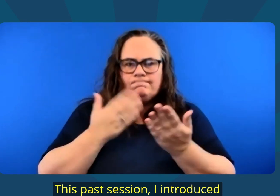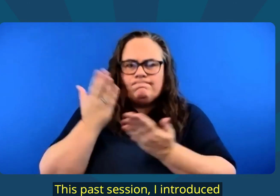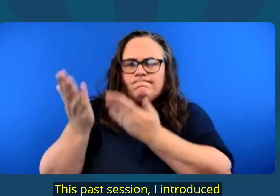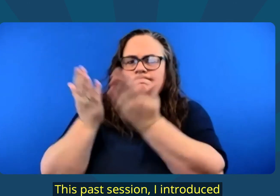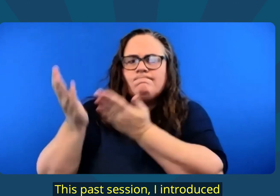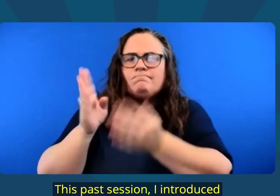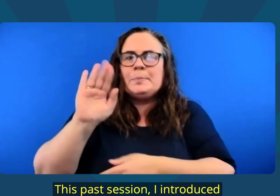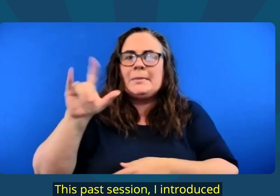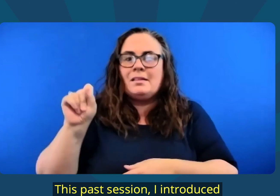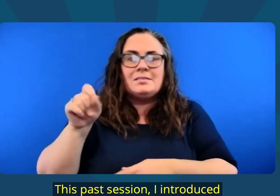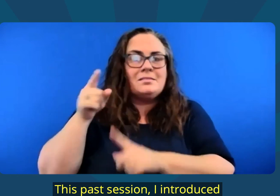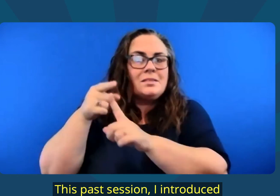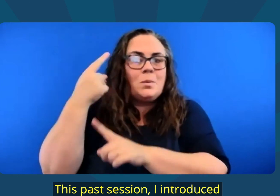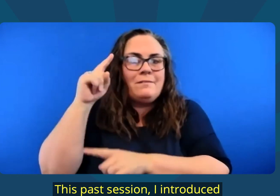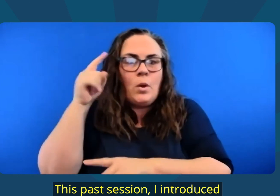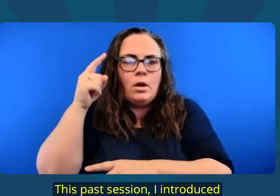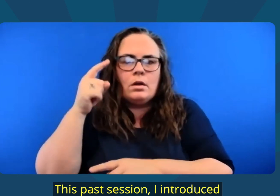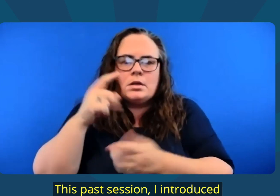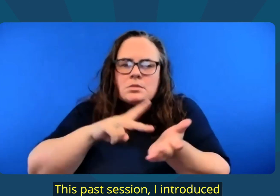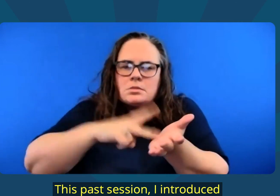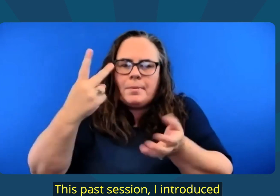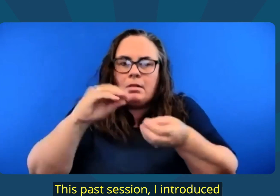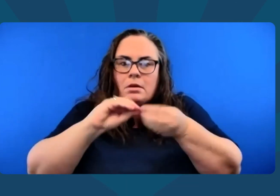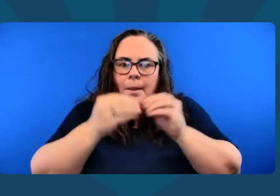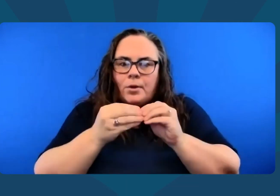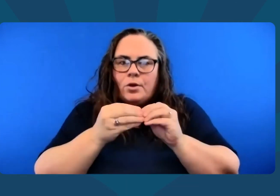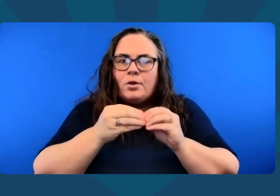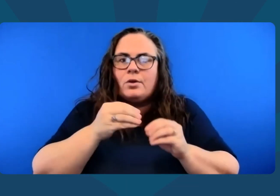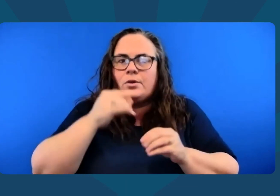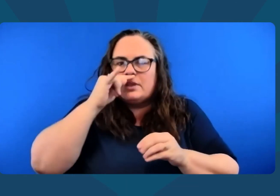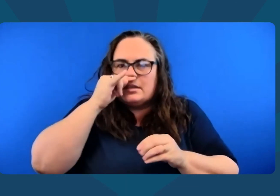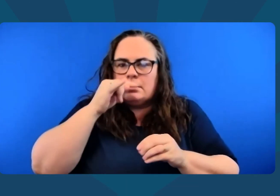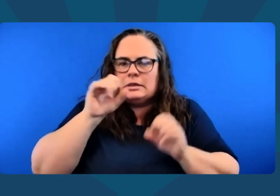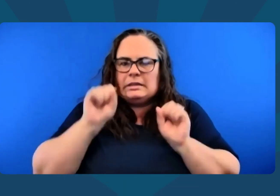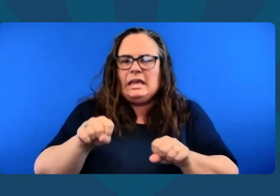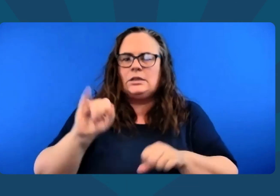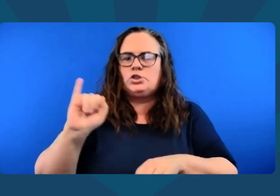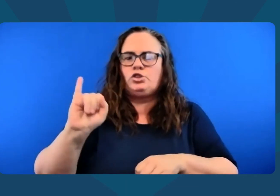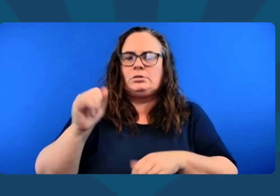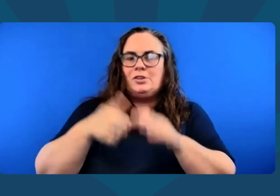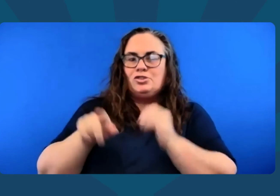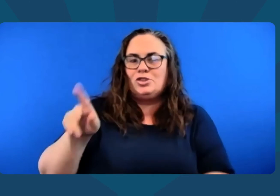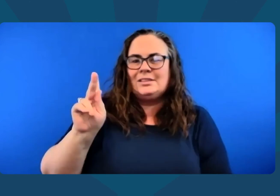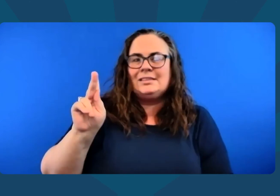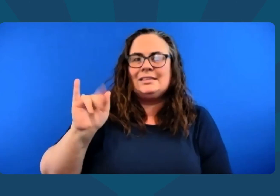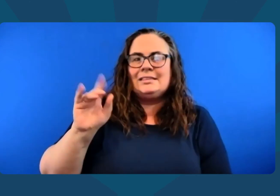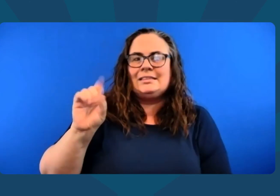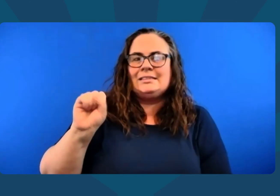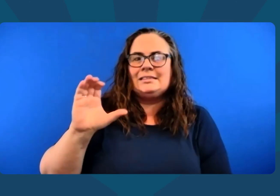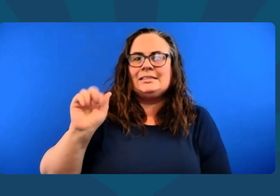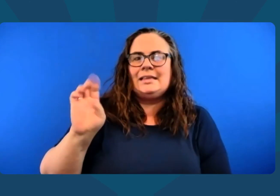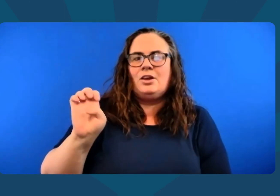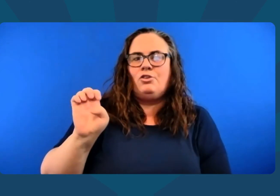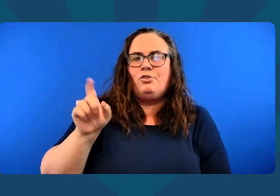This past session, I introduced bills that would have doubled the number of children eligible for insurance through